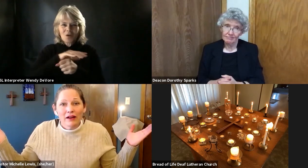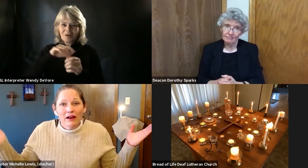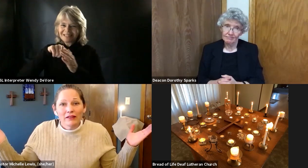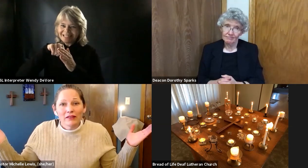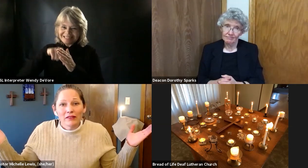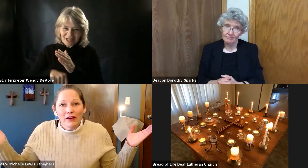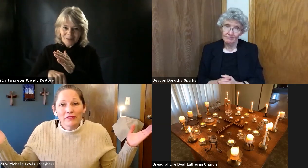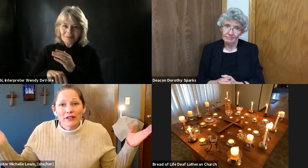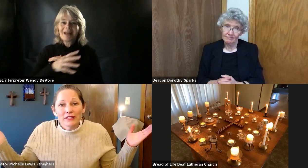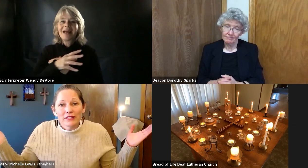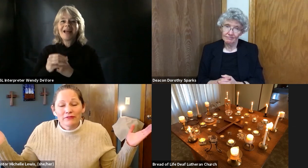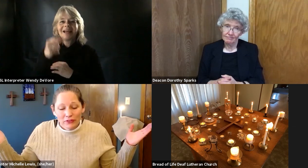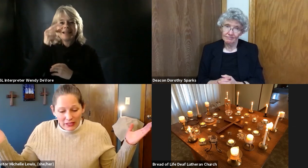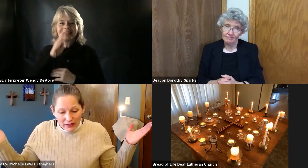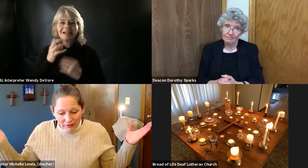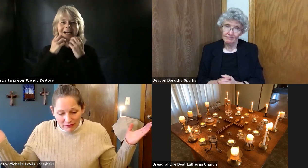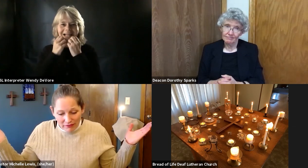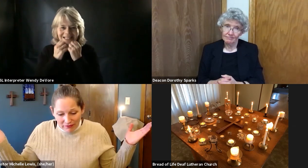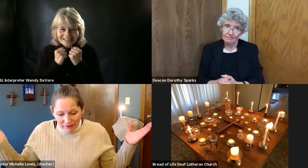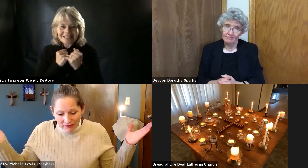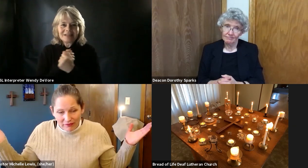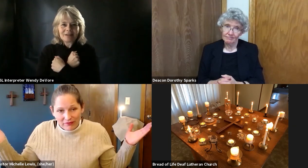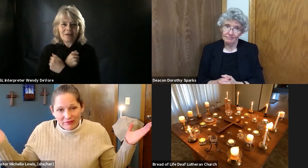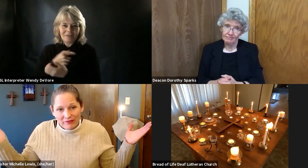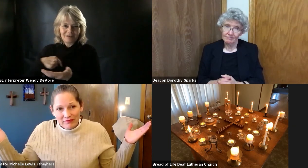and God loves us fully.